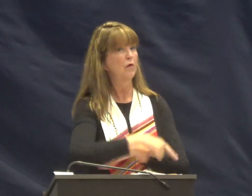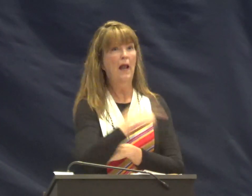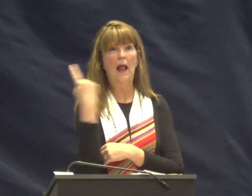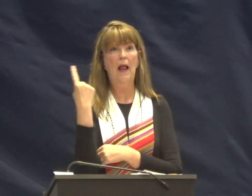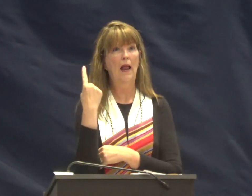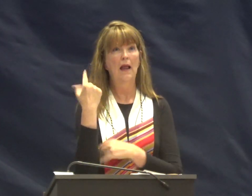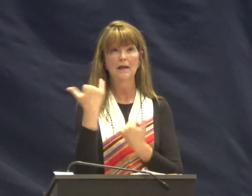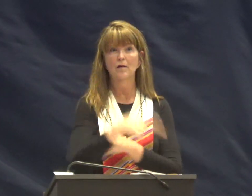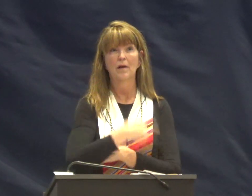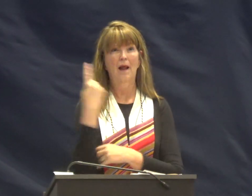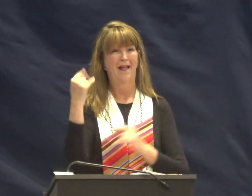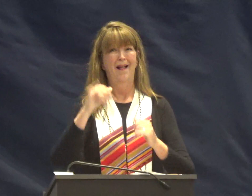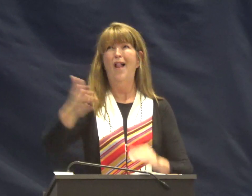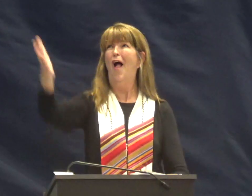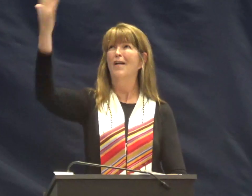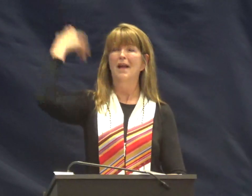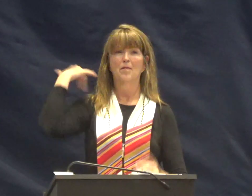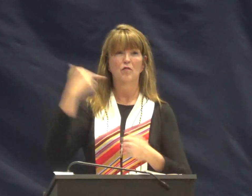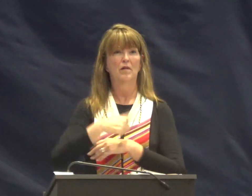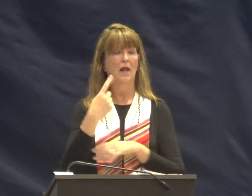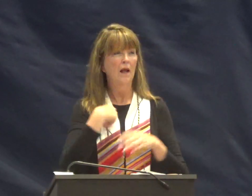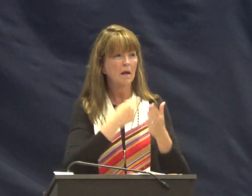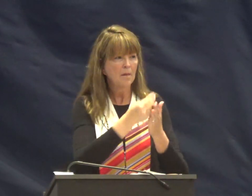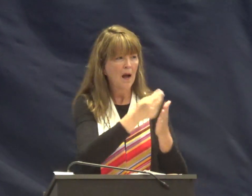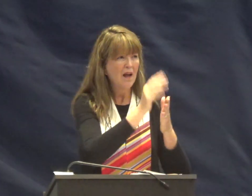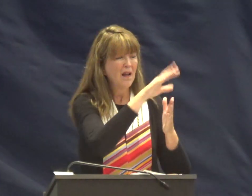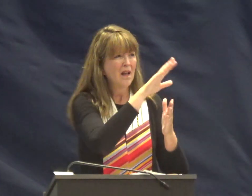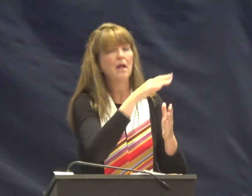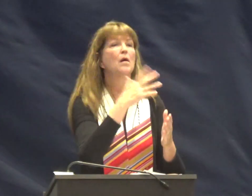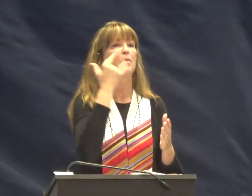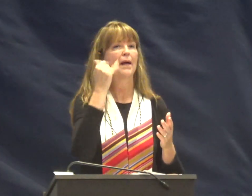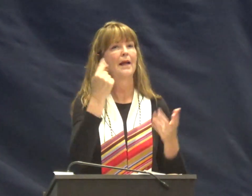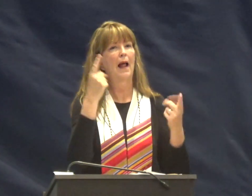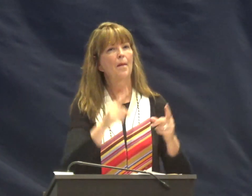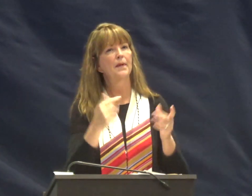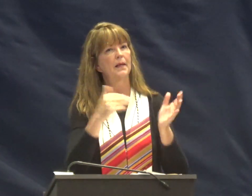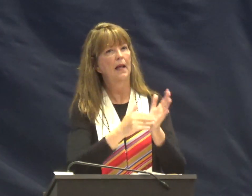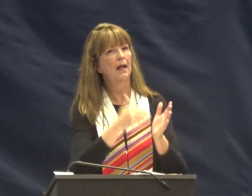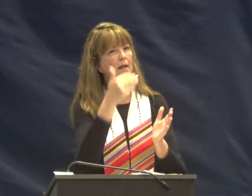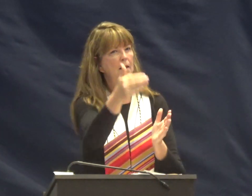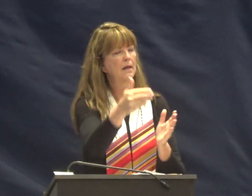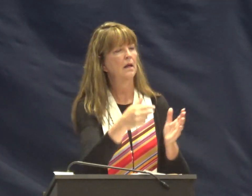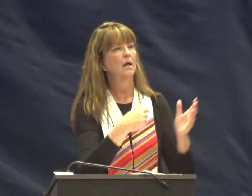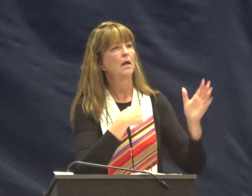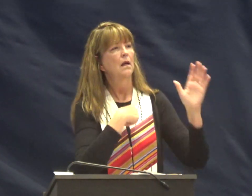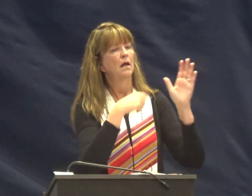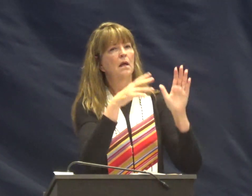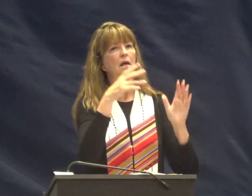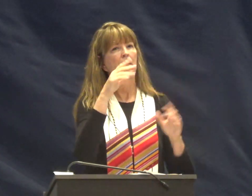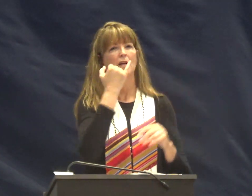still, you know, paranoid 100%, even though this happened a long time ago. You know, it could happen again.